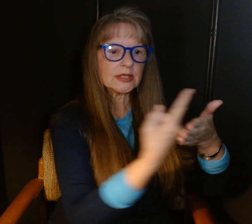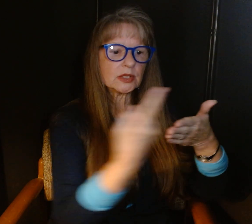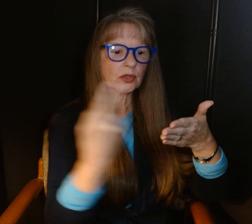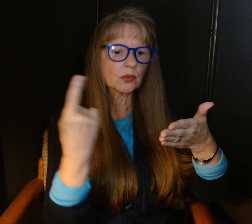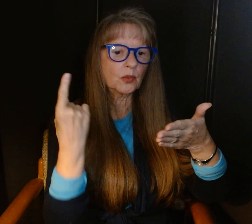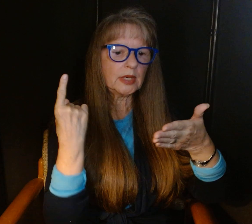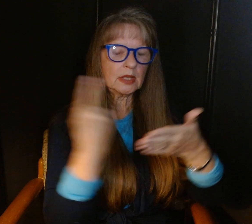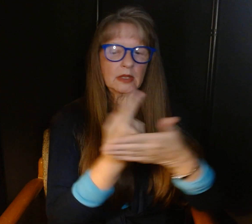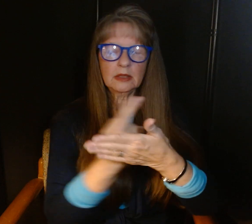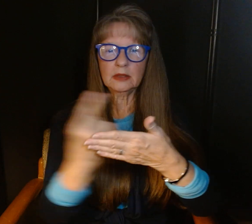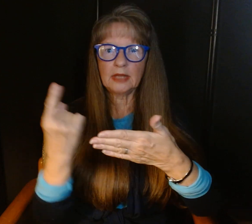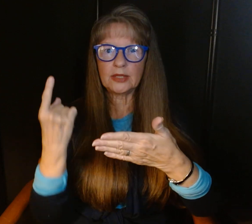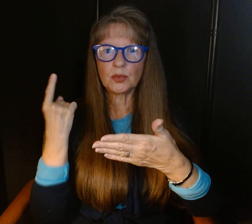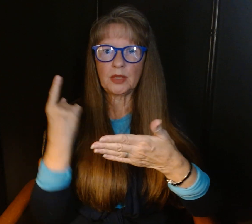Last week. Last week.